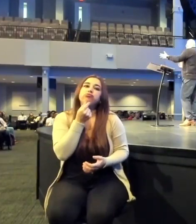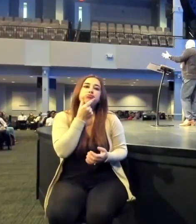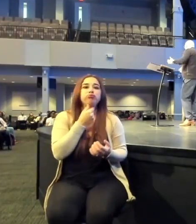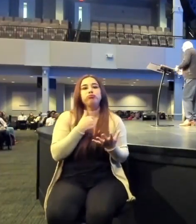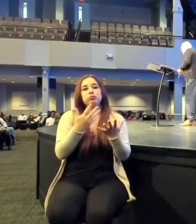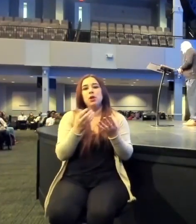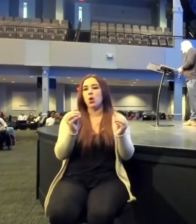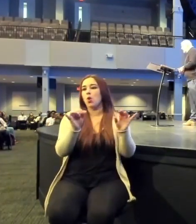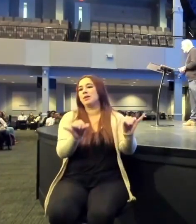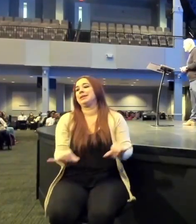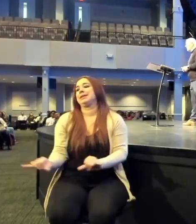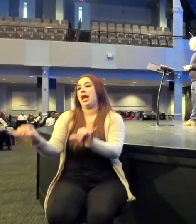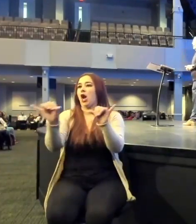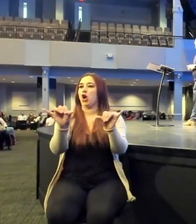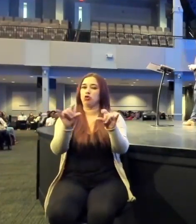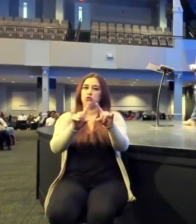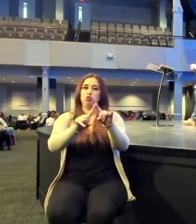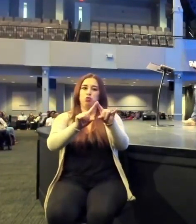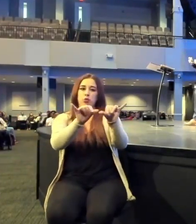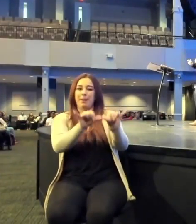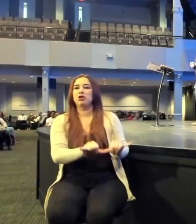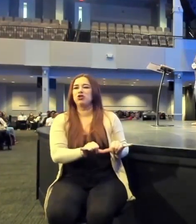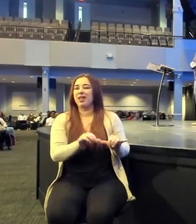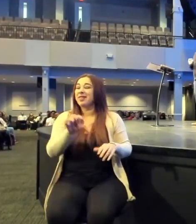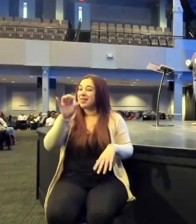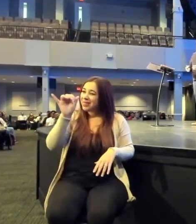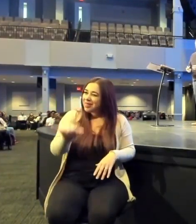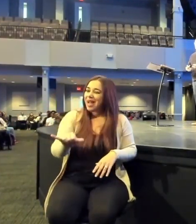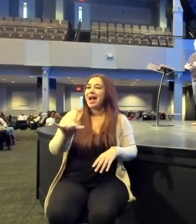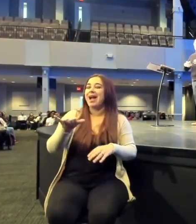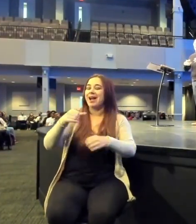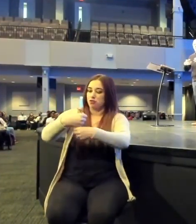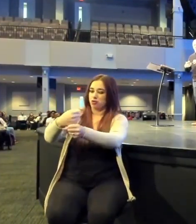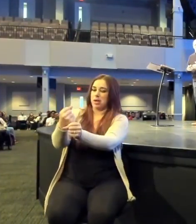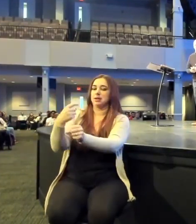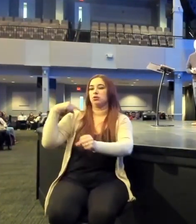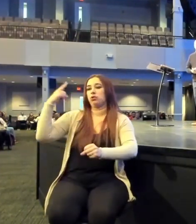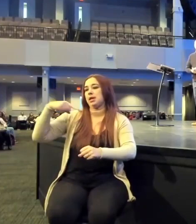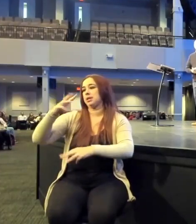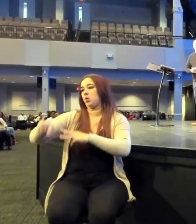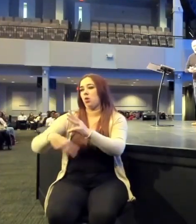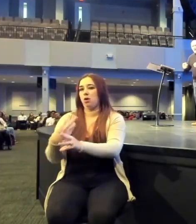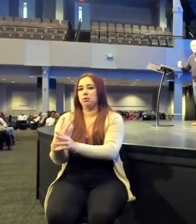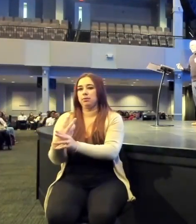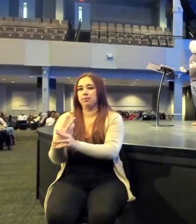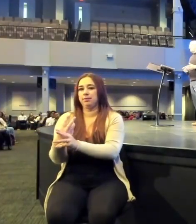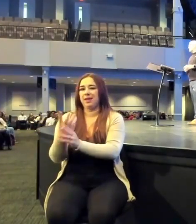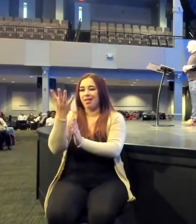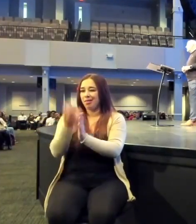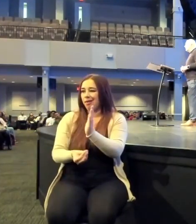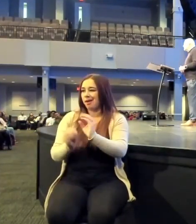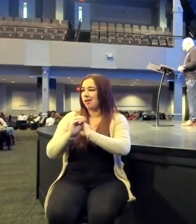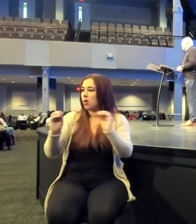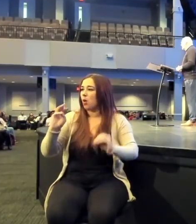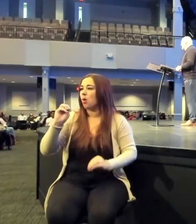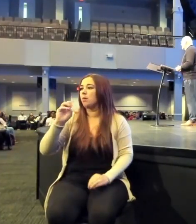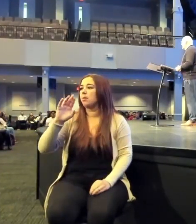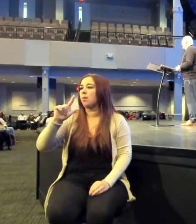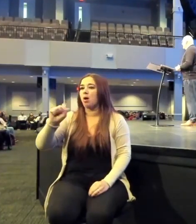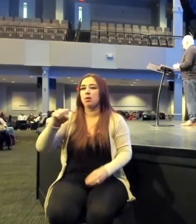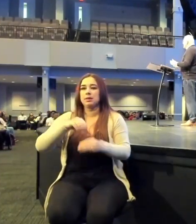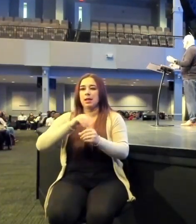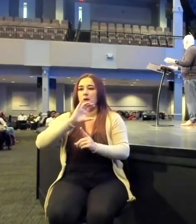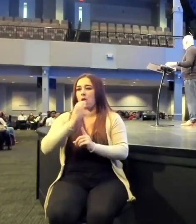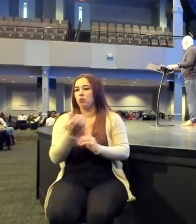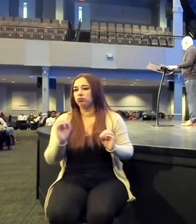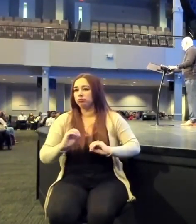No standards to measure by. And that creates a crazy world, a lack of morals in our culture.